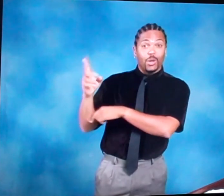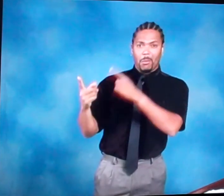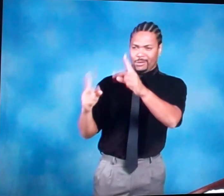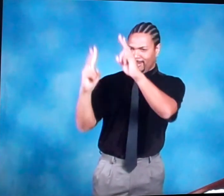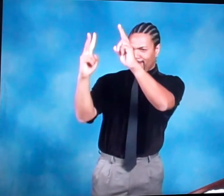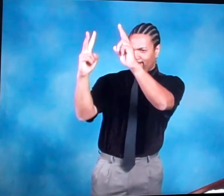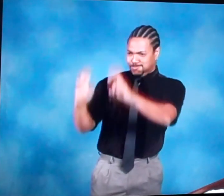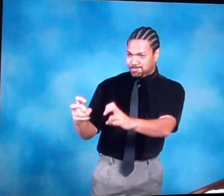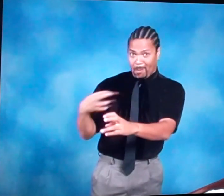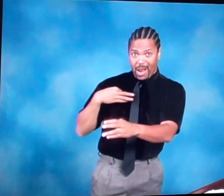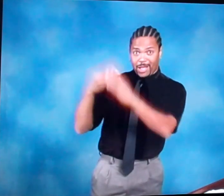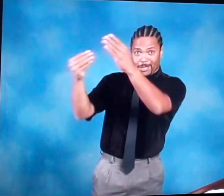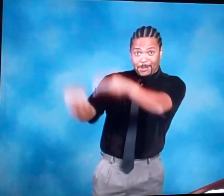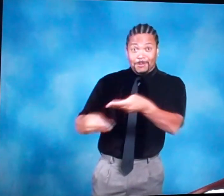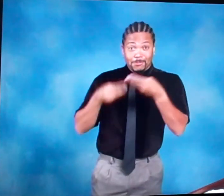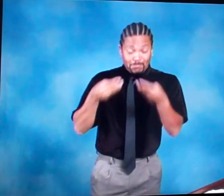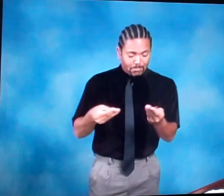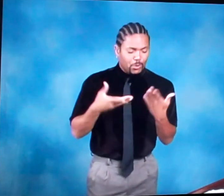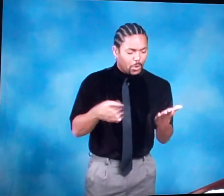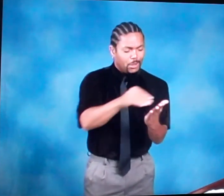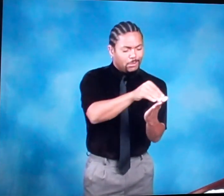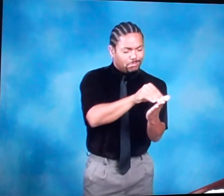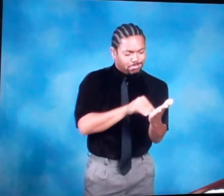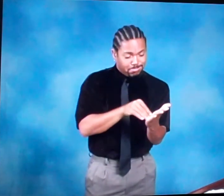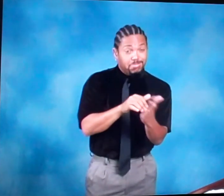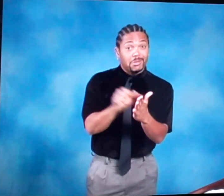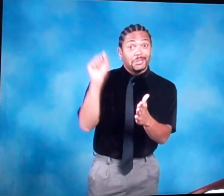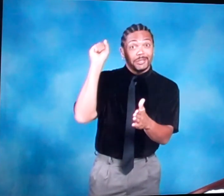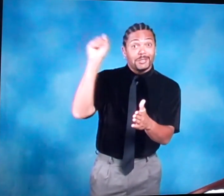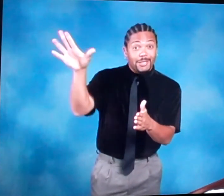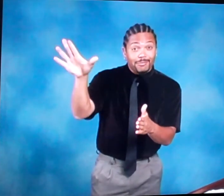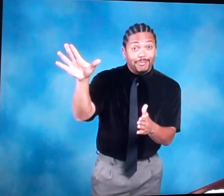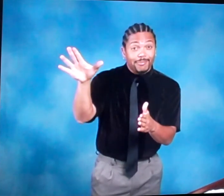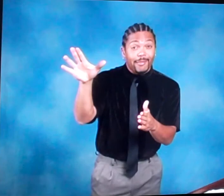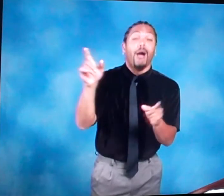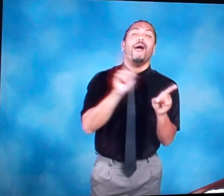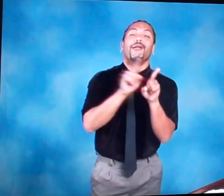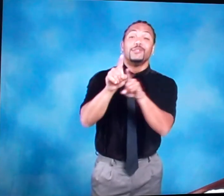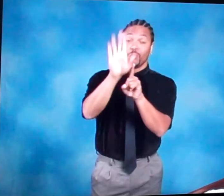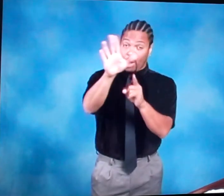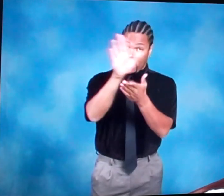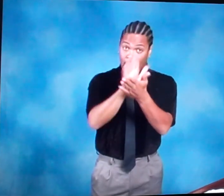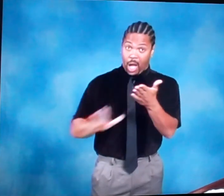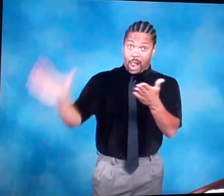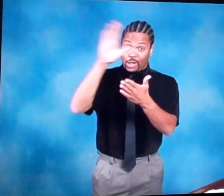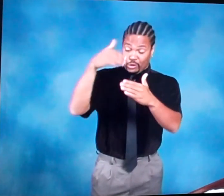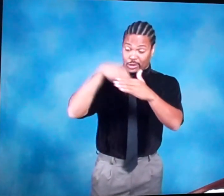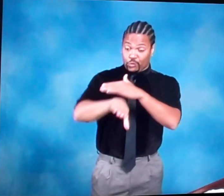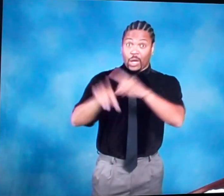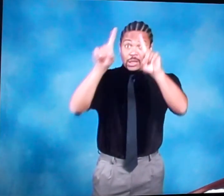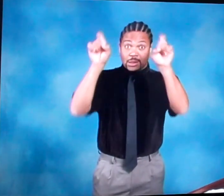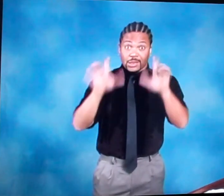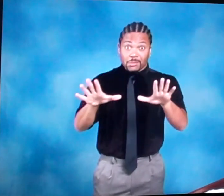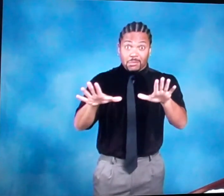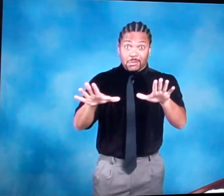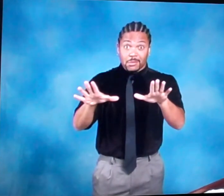www.greenhill.edu, and you'll find the form there. And you can print it, and then fill it out, and then send it to the